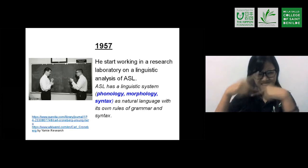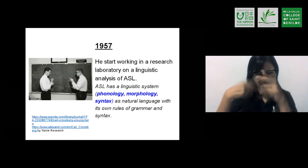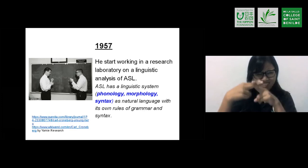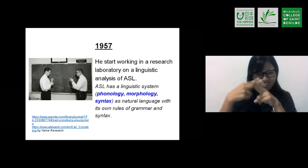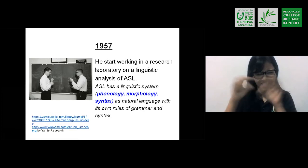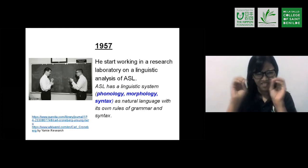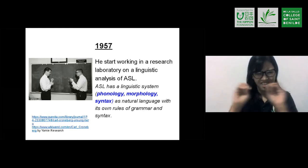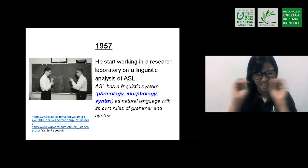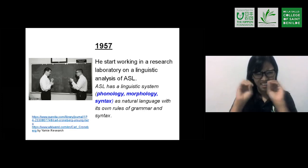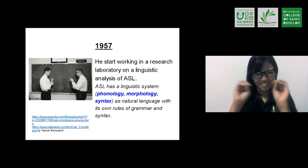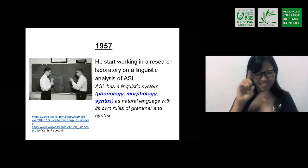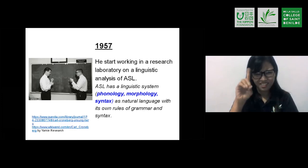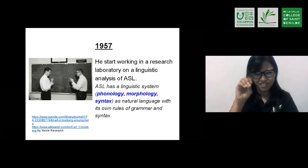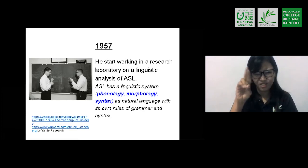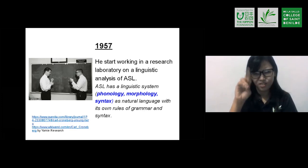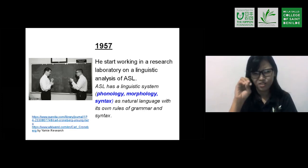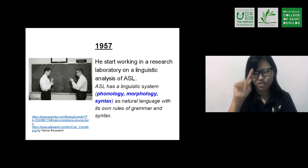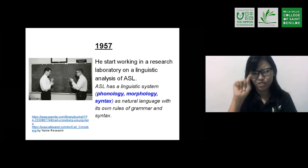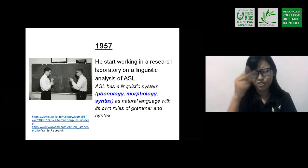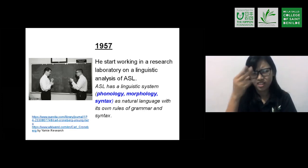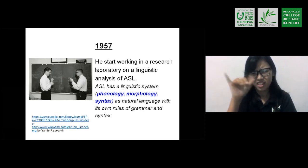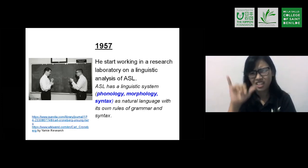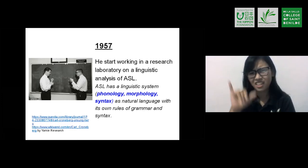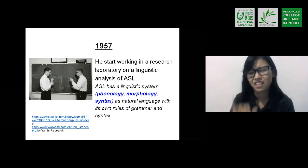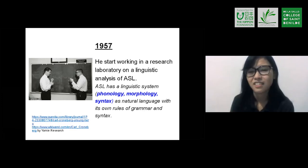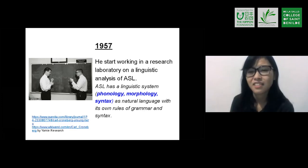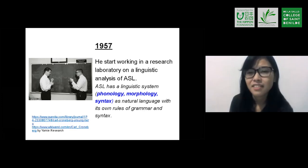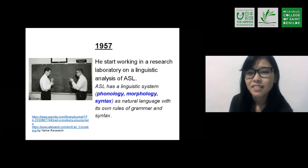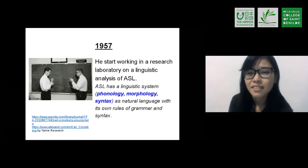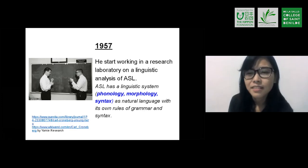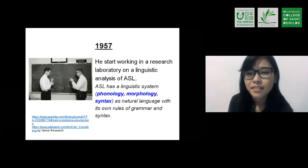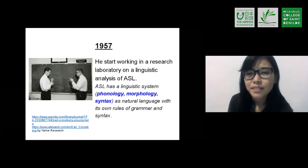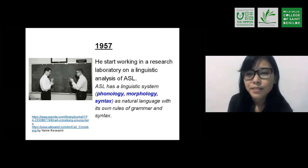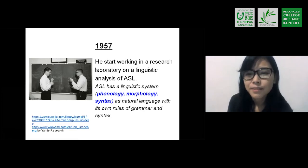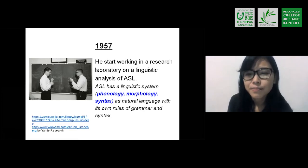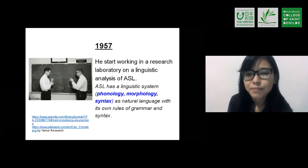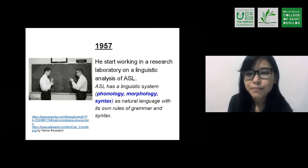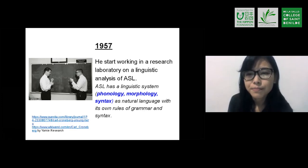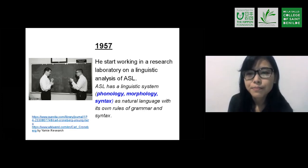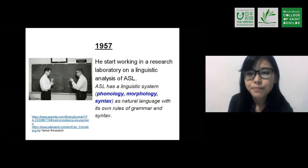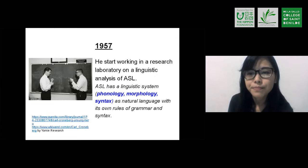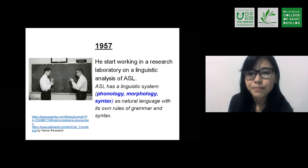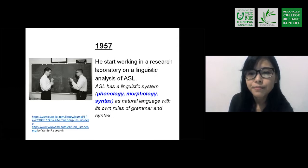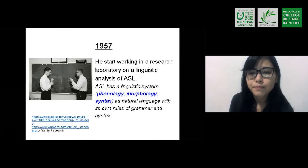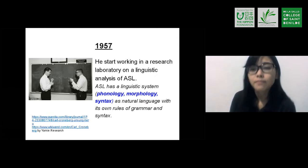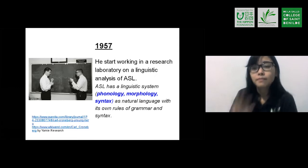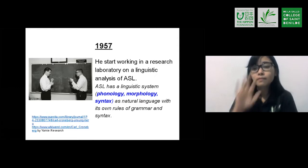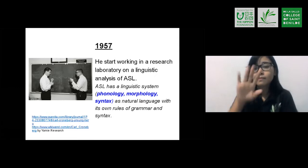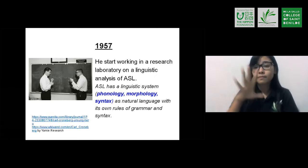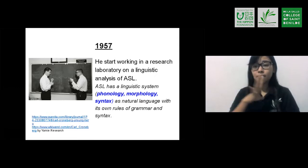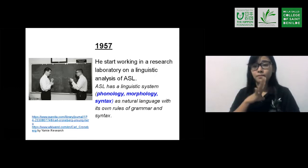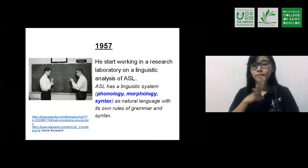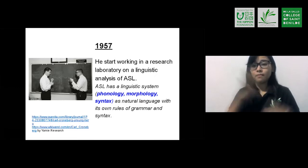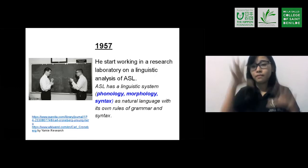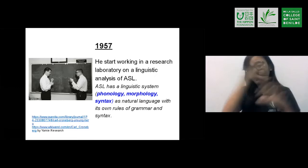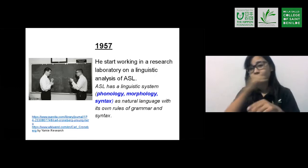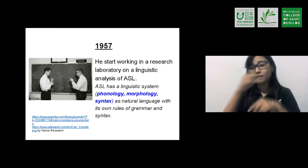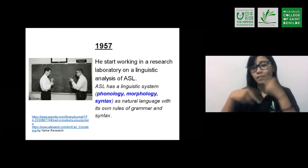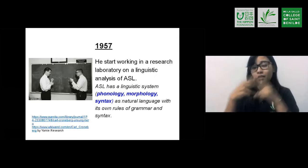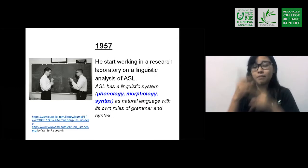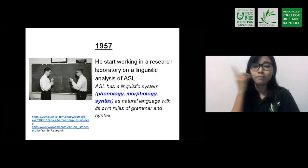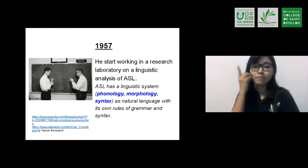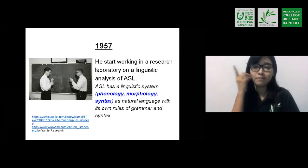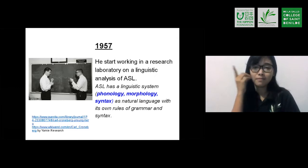Dorothy. There was no information on her sign name, but he worked with her in